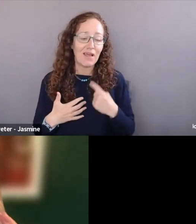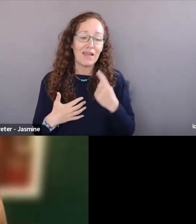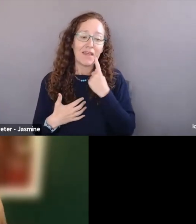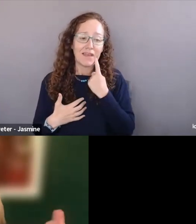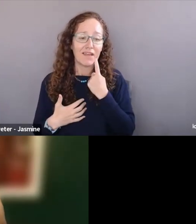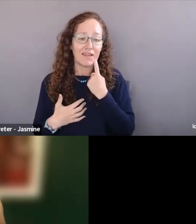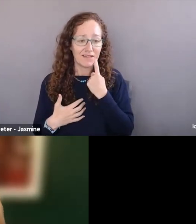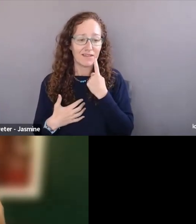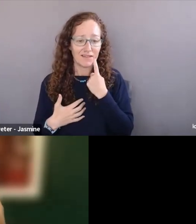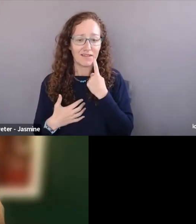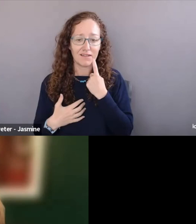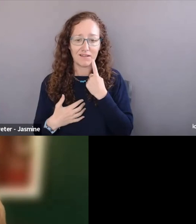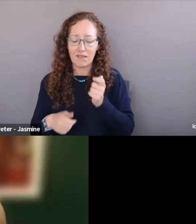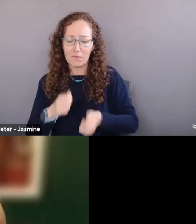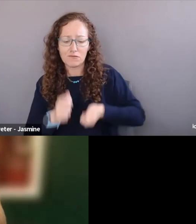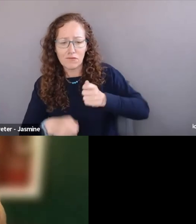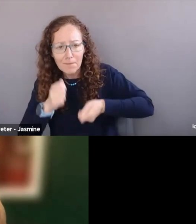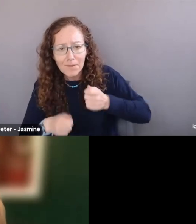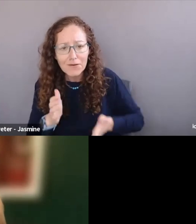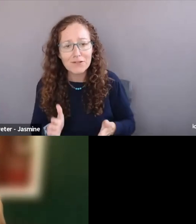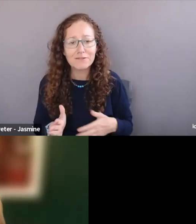it was the drummers, right? And